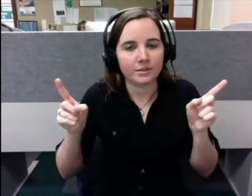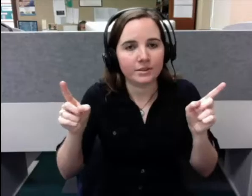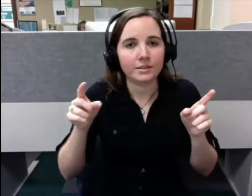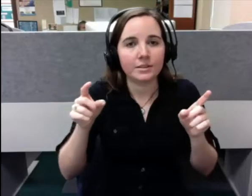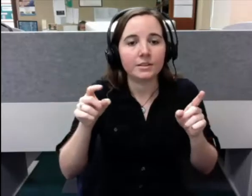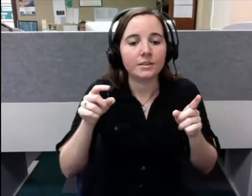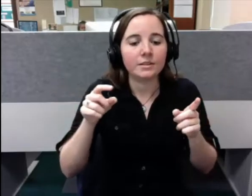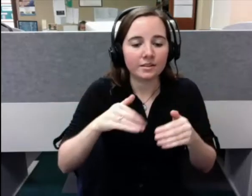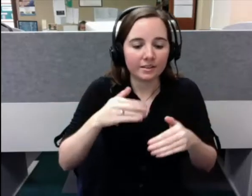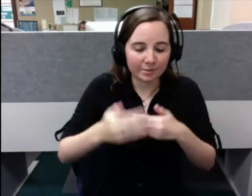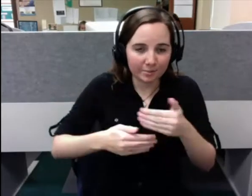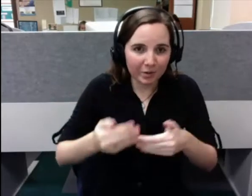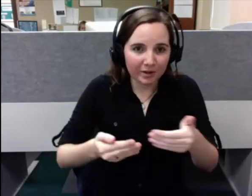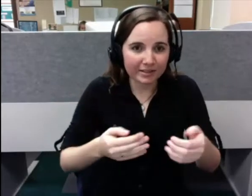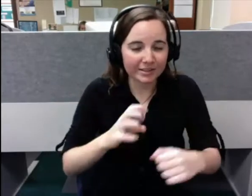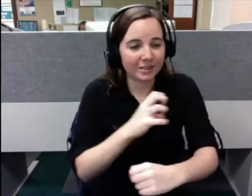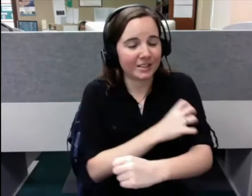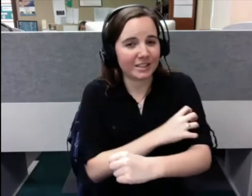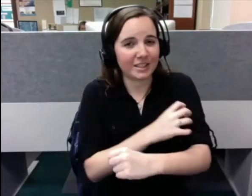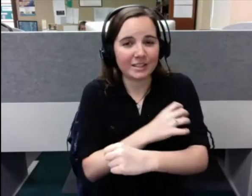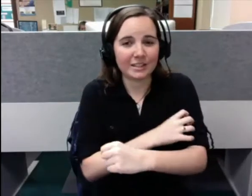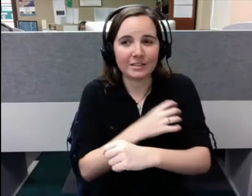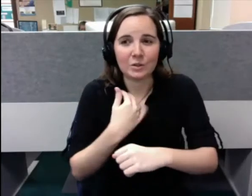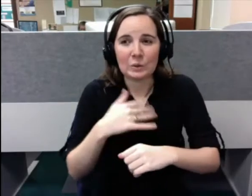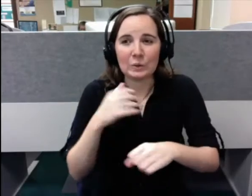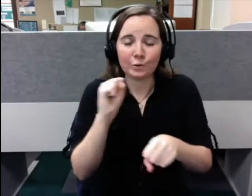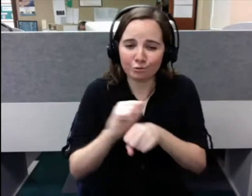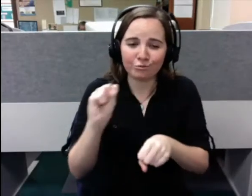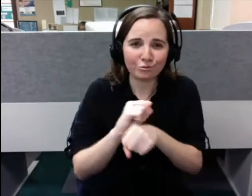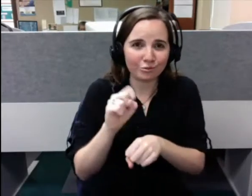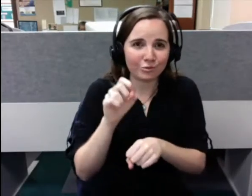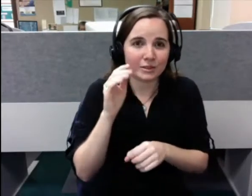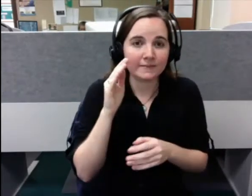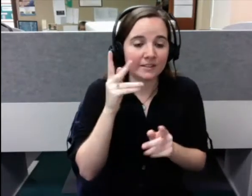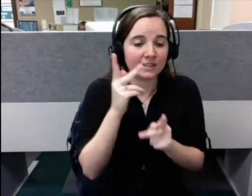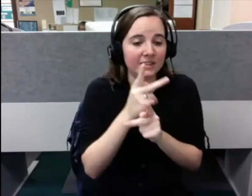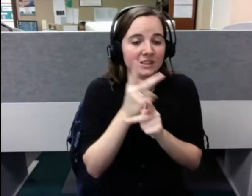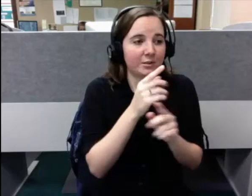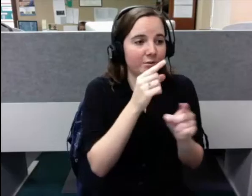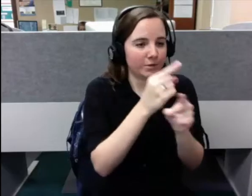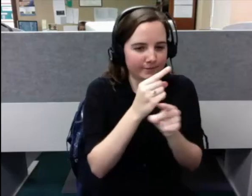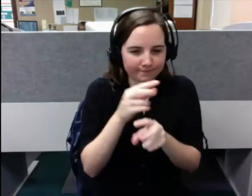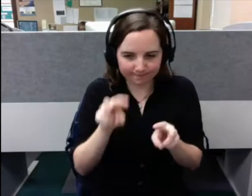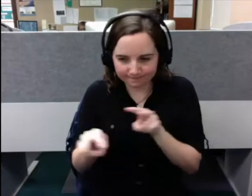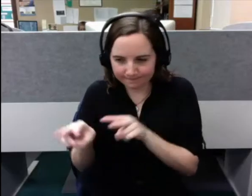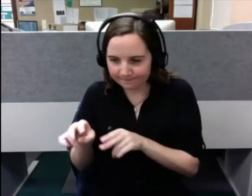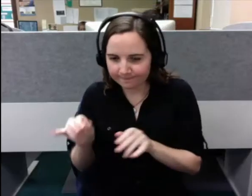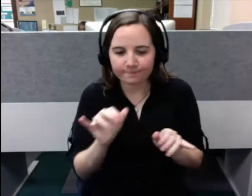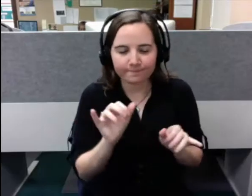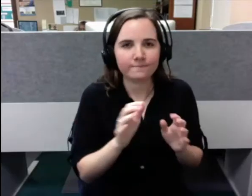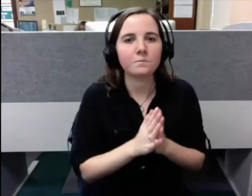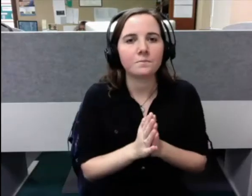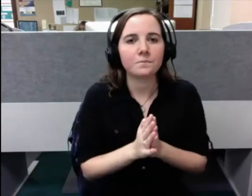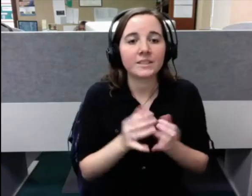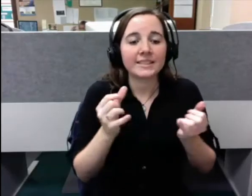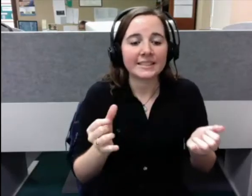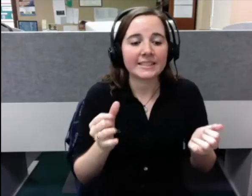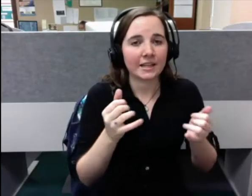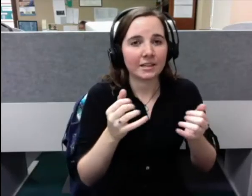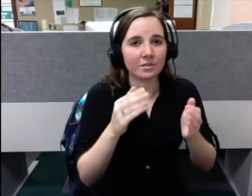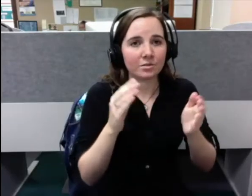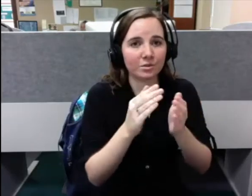an energetically costly process, and it's very carefully maintained. Now we must move these particles from the